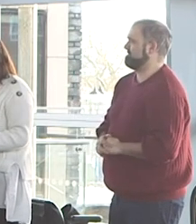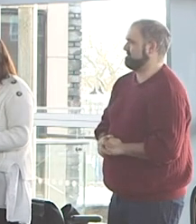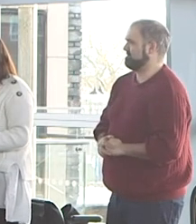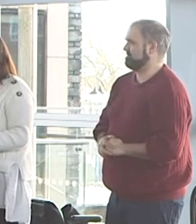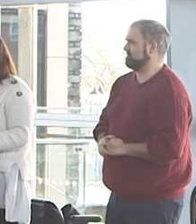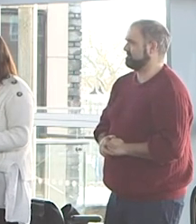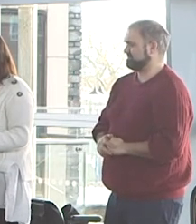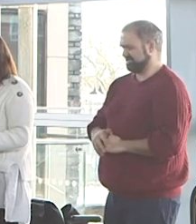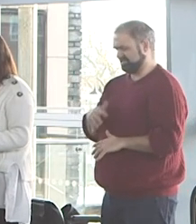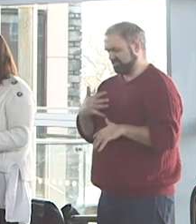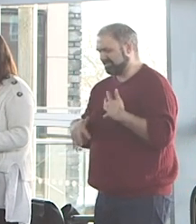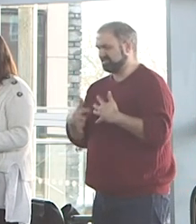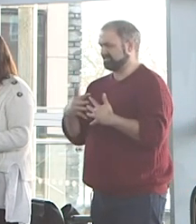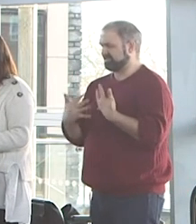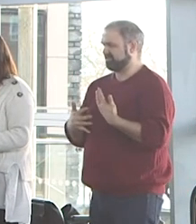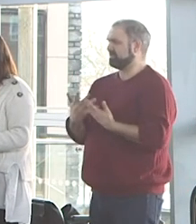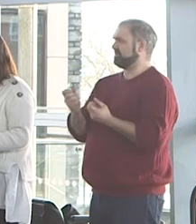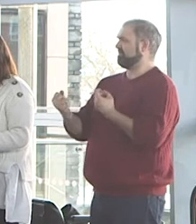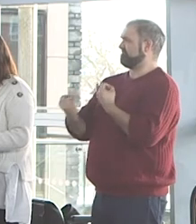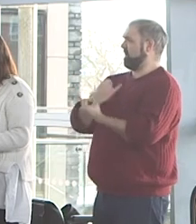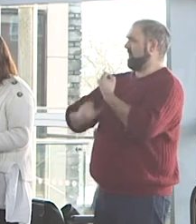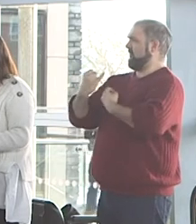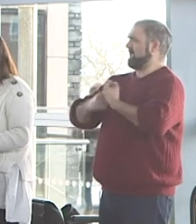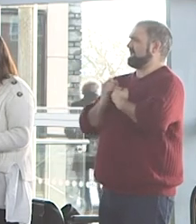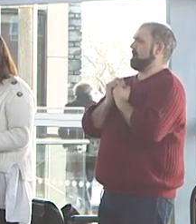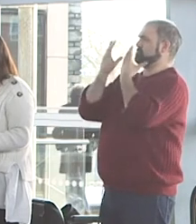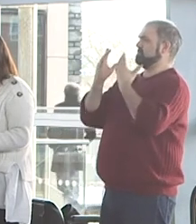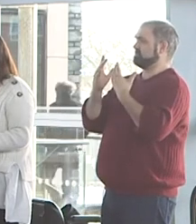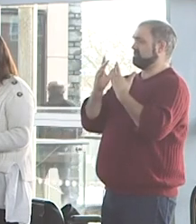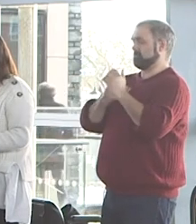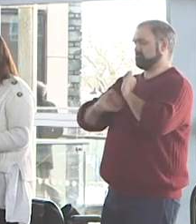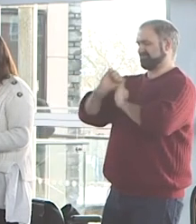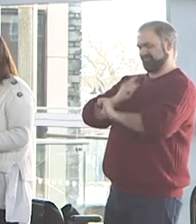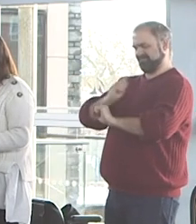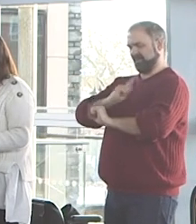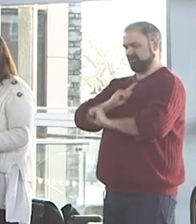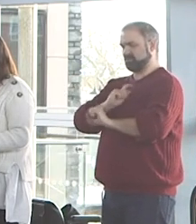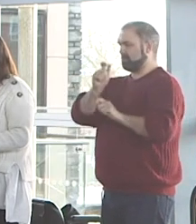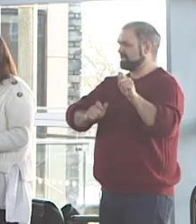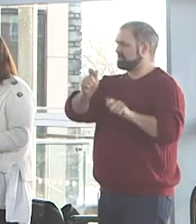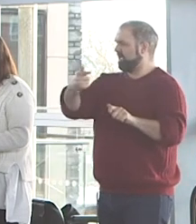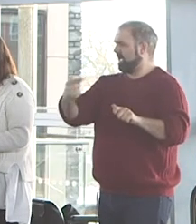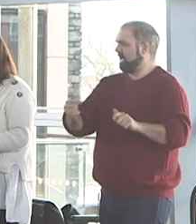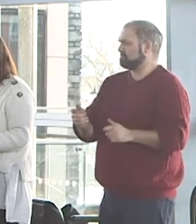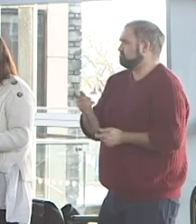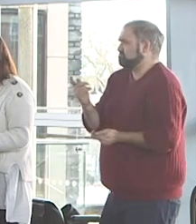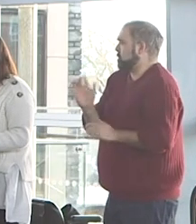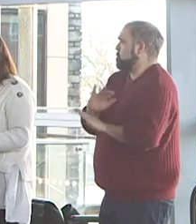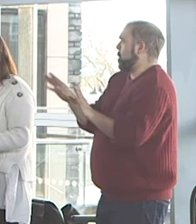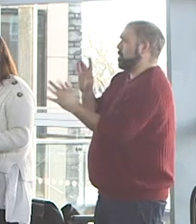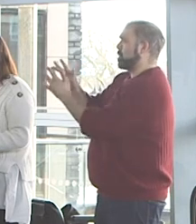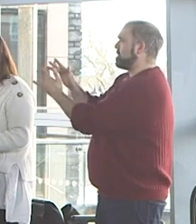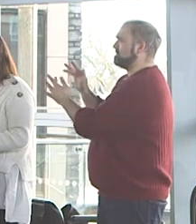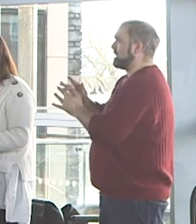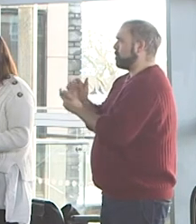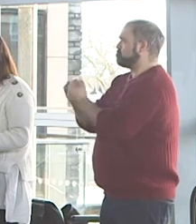This often resulted in tensions and violent outbursts. In order to protect themselves, the participants had very little to no contact